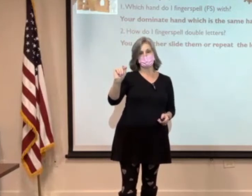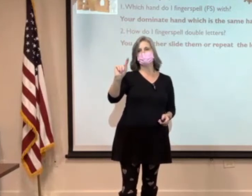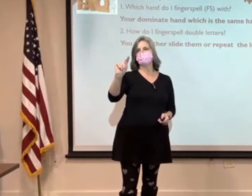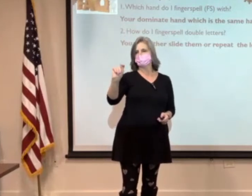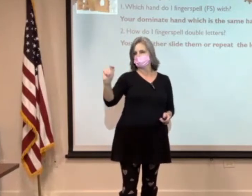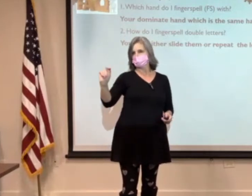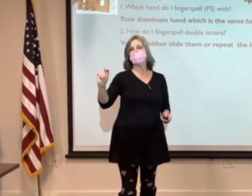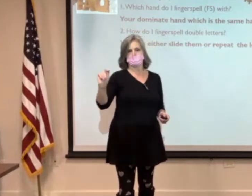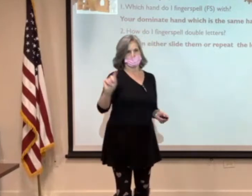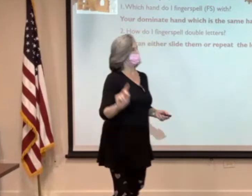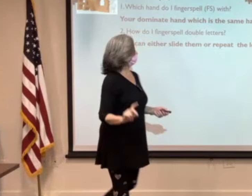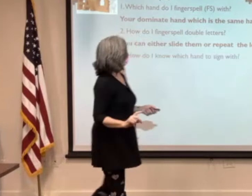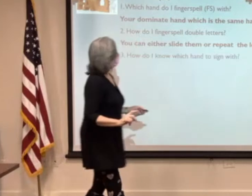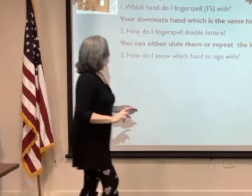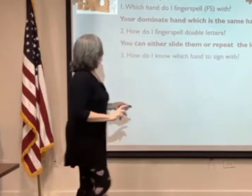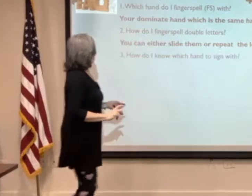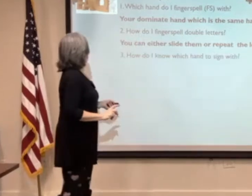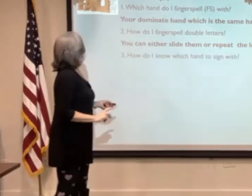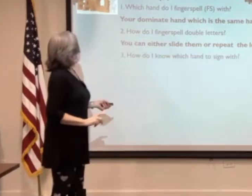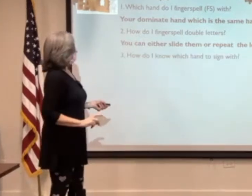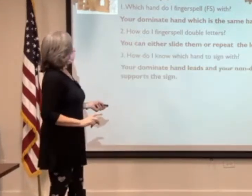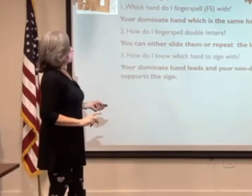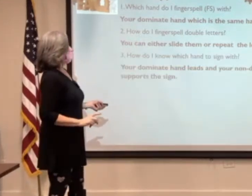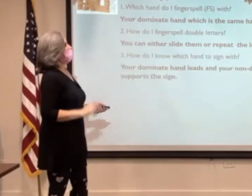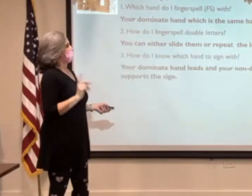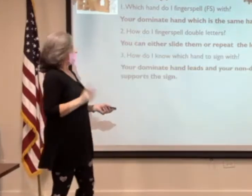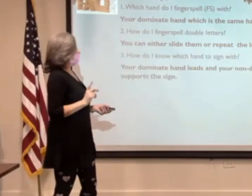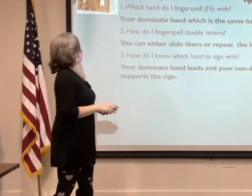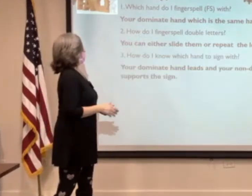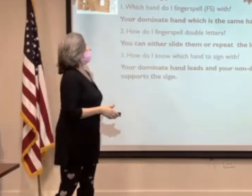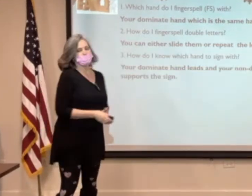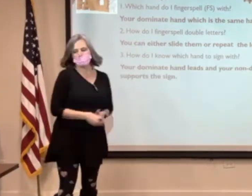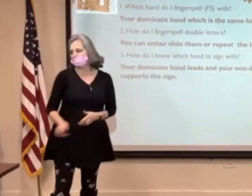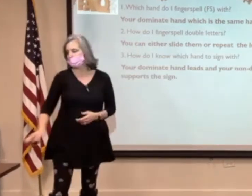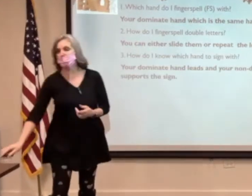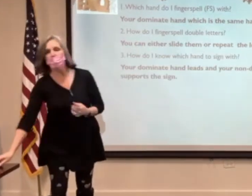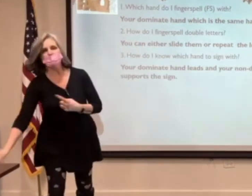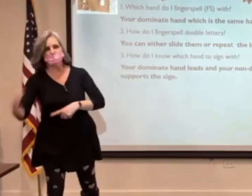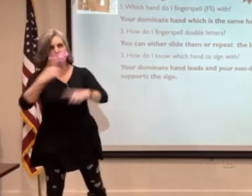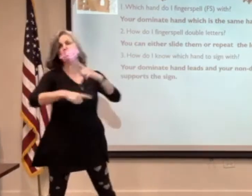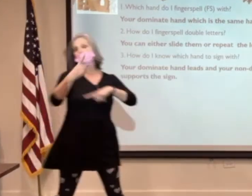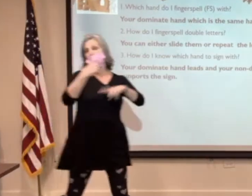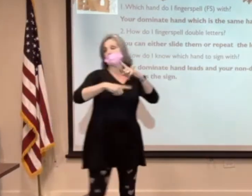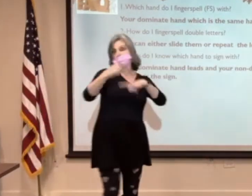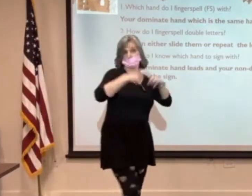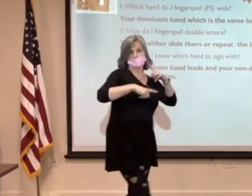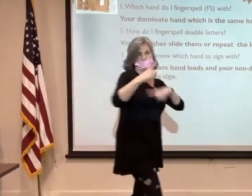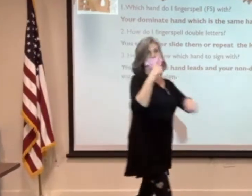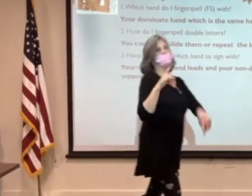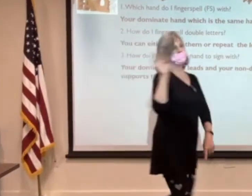it or you can slide it. How do I know which hand to sign with? Now, there are signs. This is the sign for sign. This is the